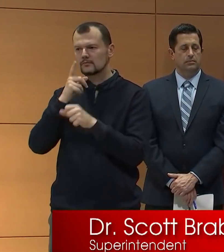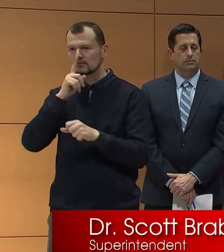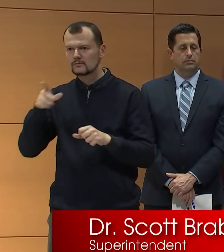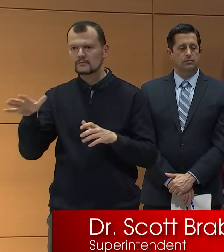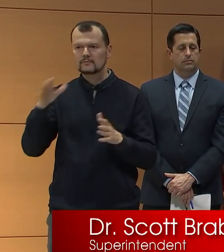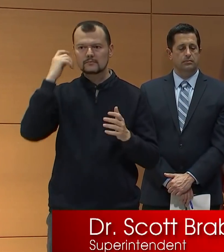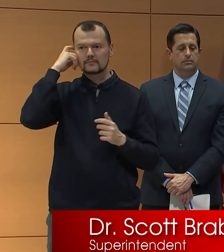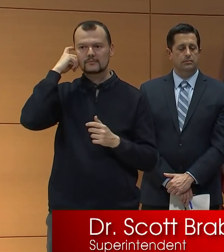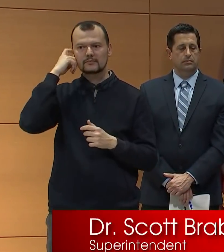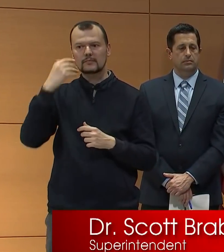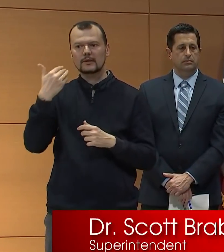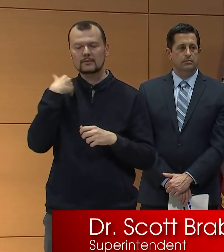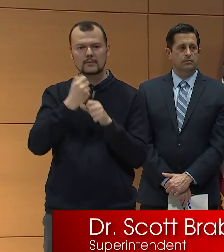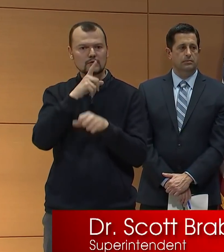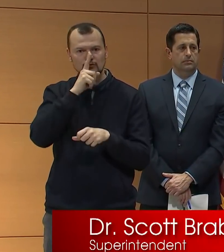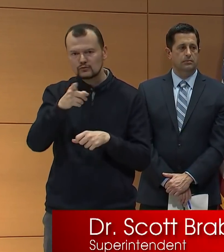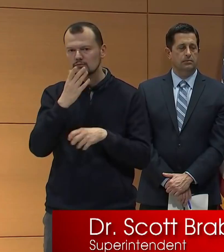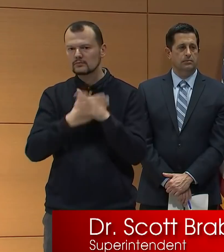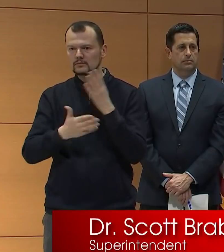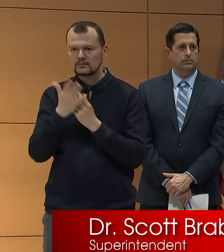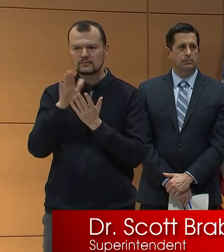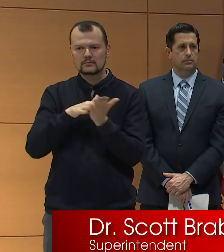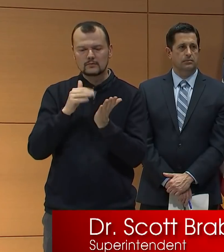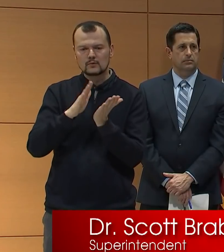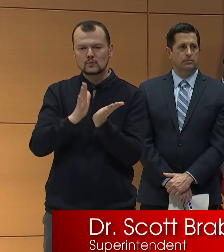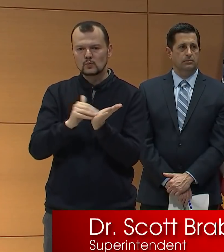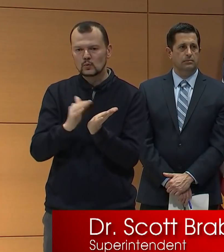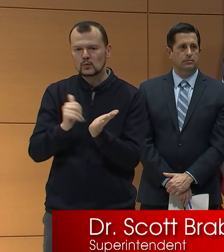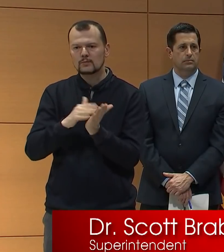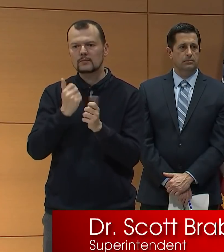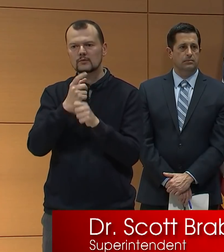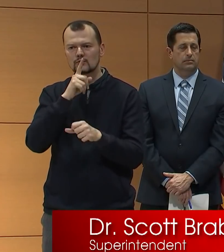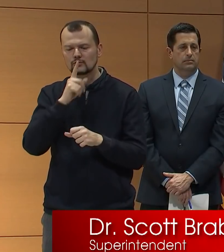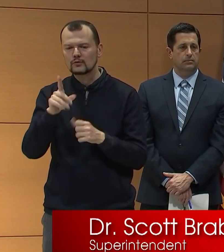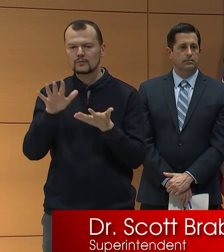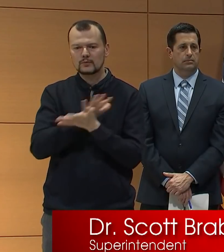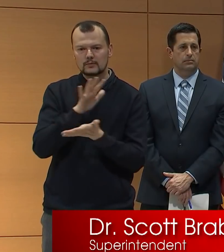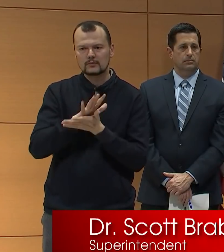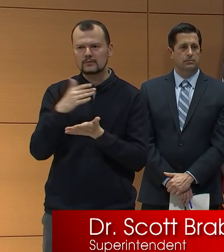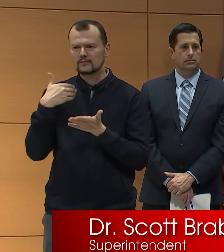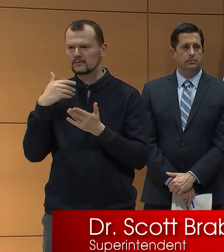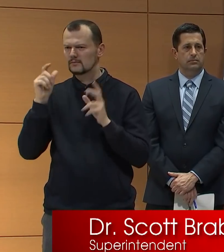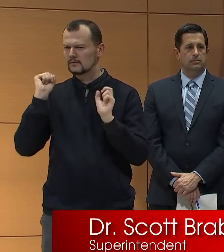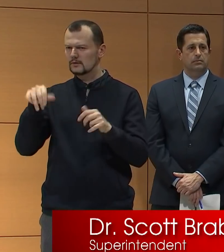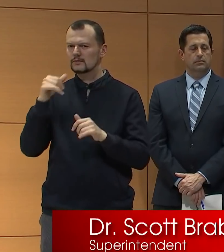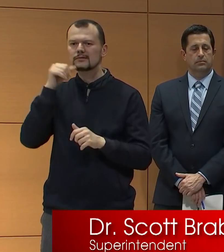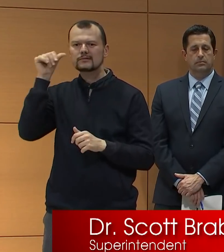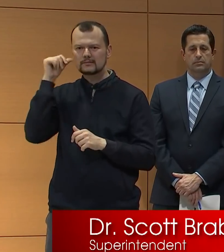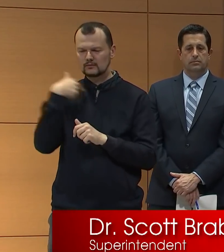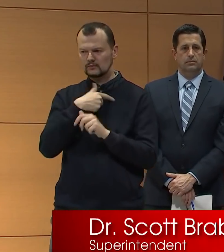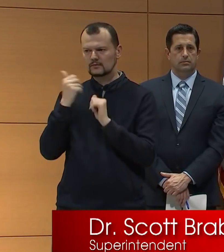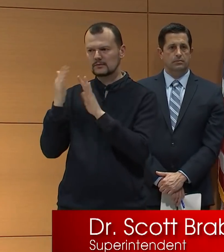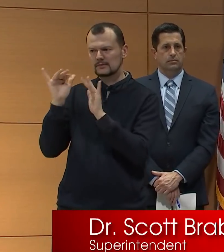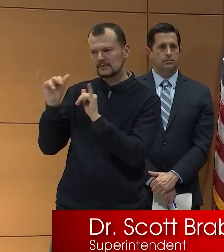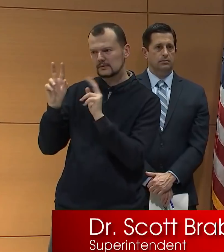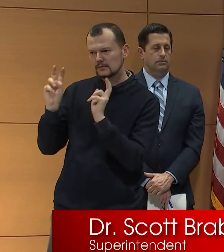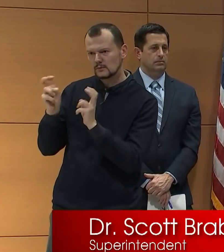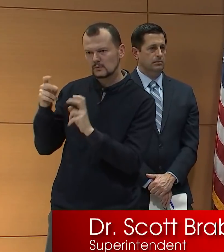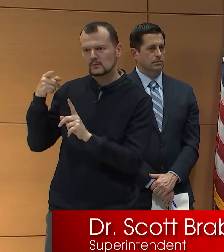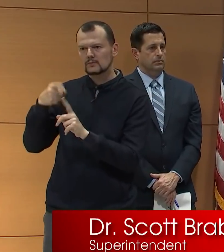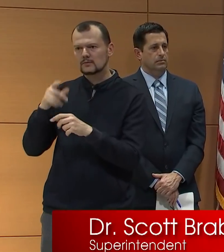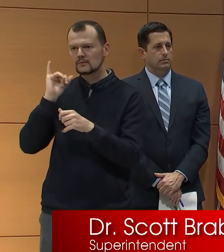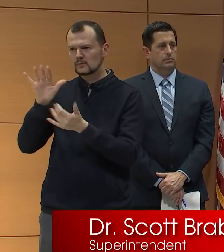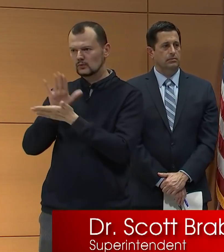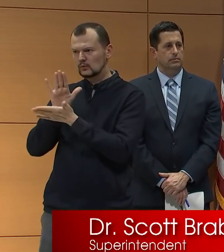hand soap. There was a little issue yesterday with a few of our schools that tried to order